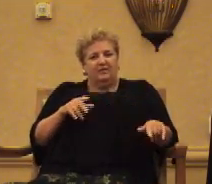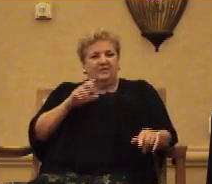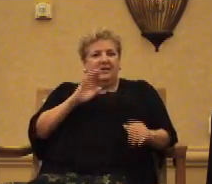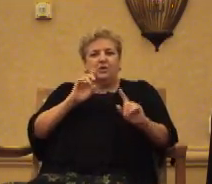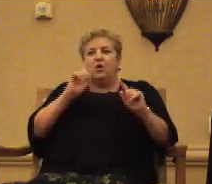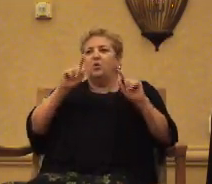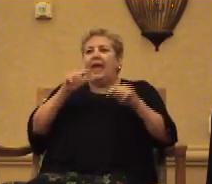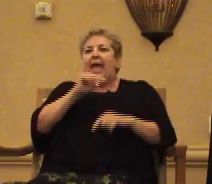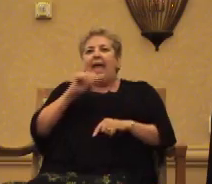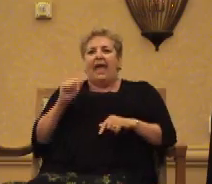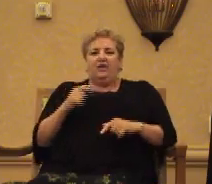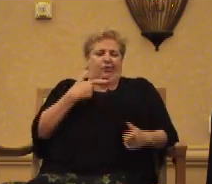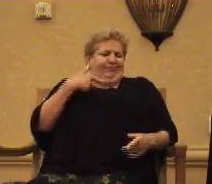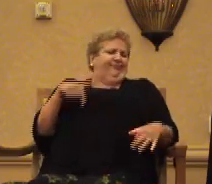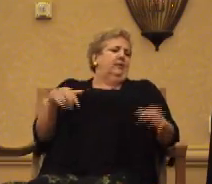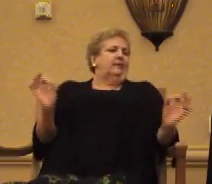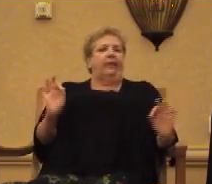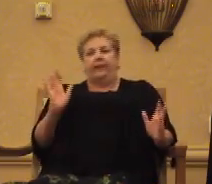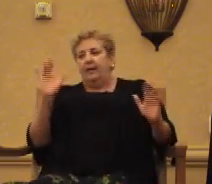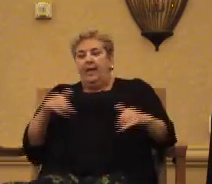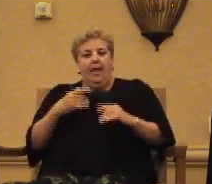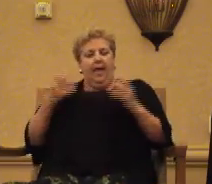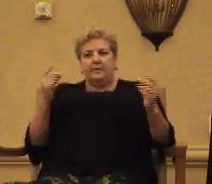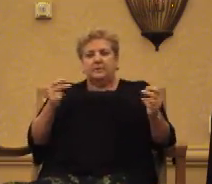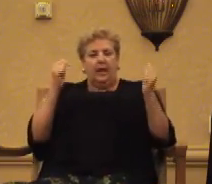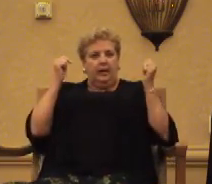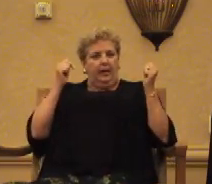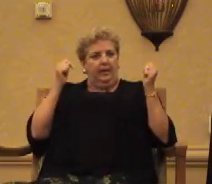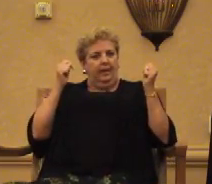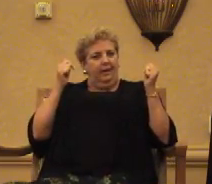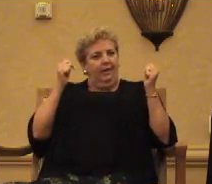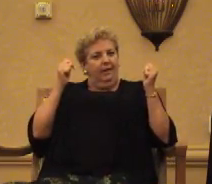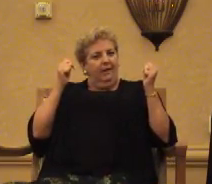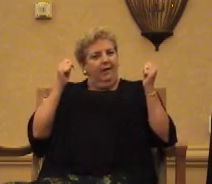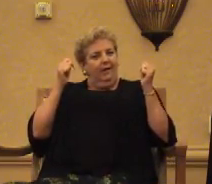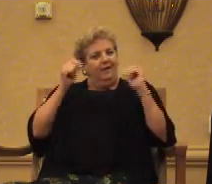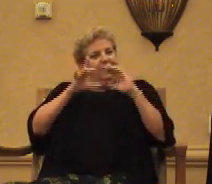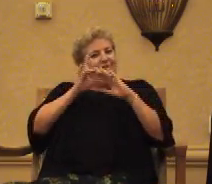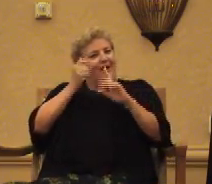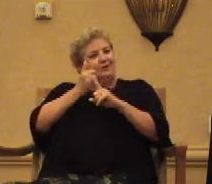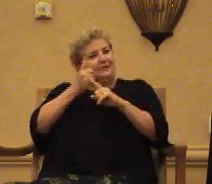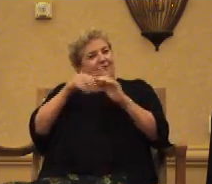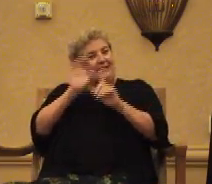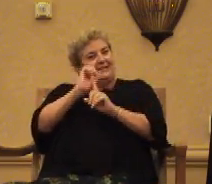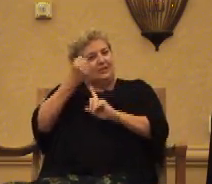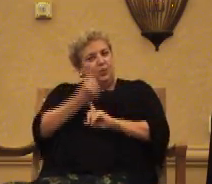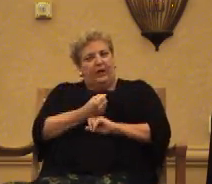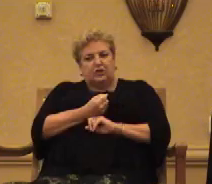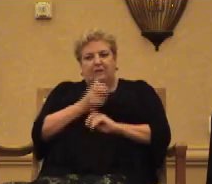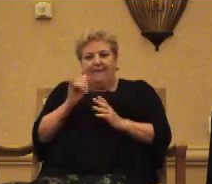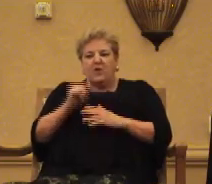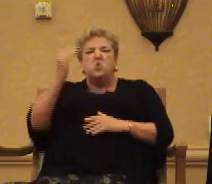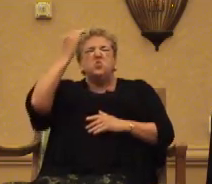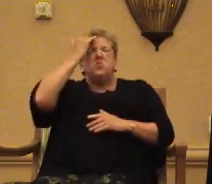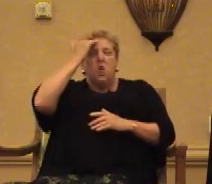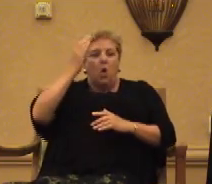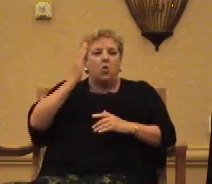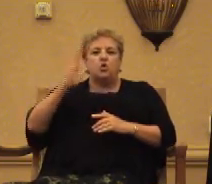sudden, you find yourself in a situation that you absolutely know would have gotten you drunk the year